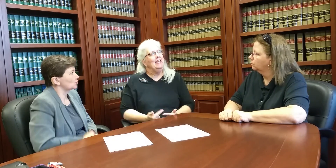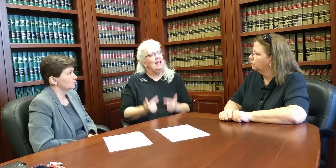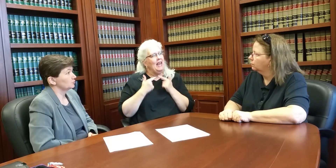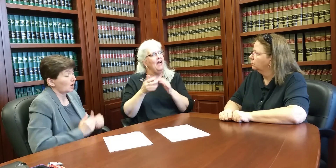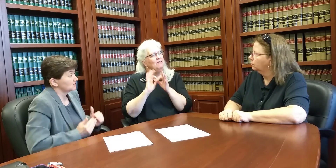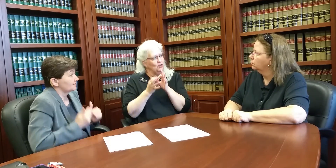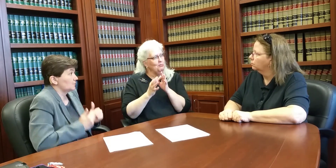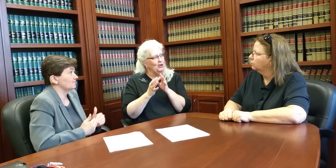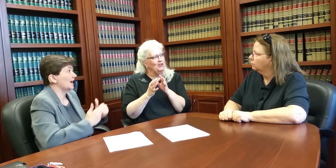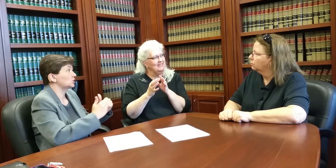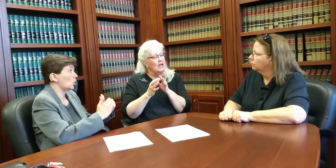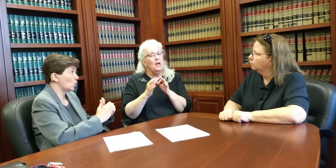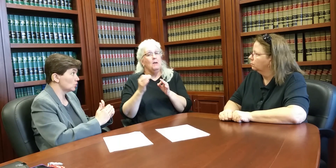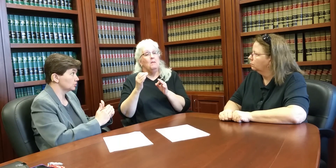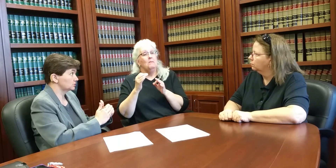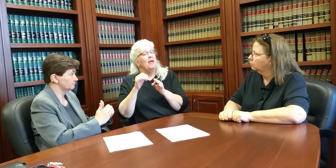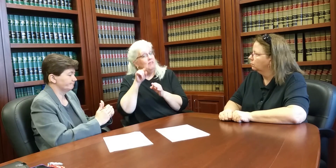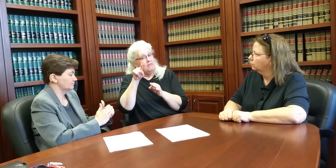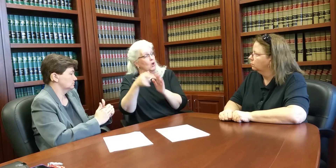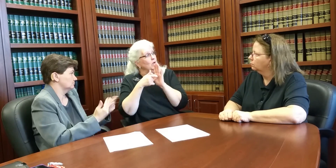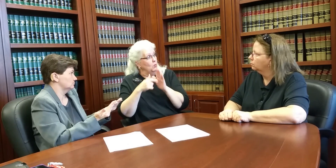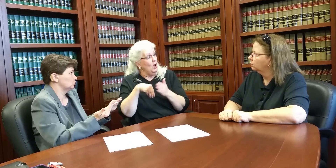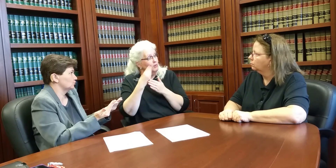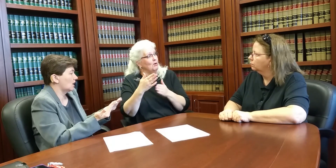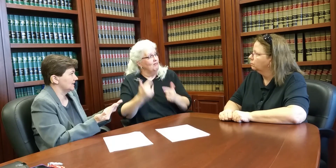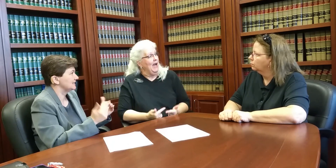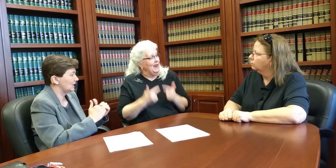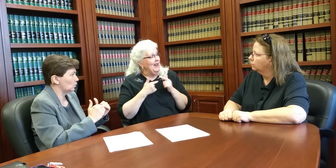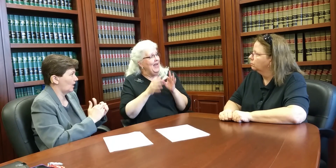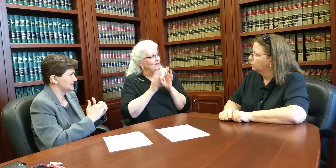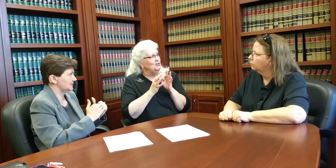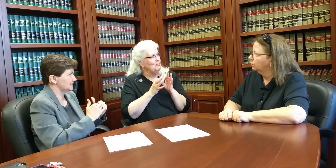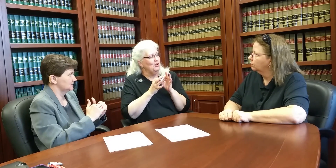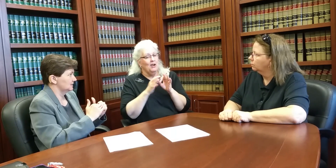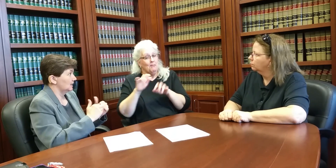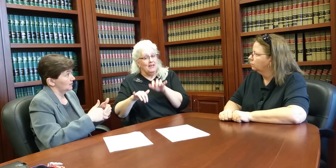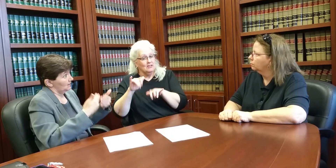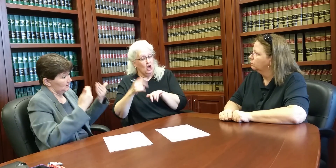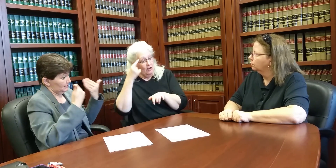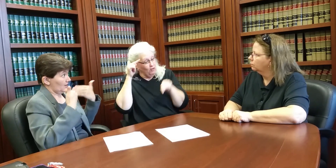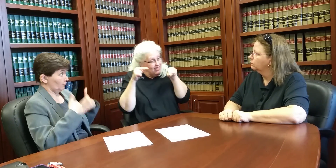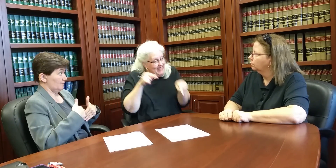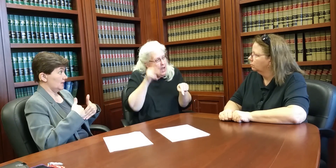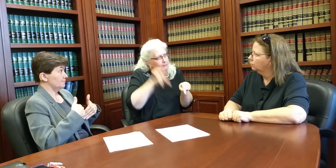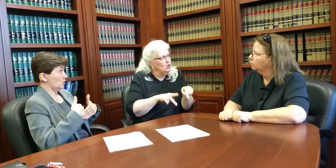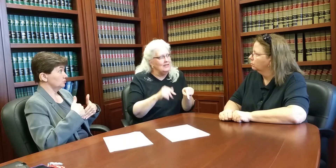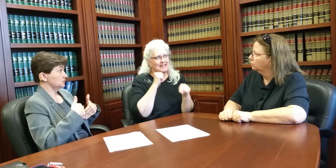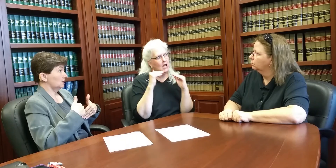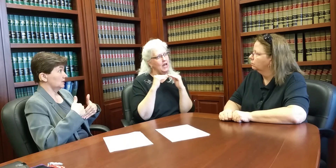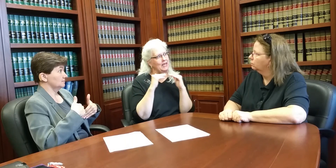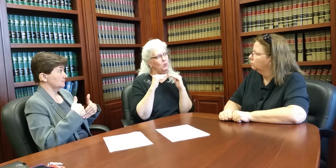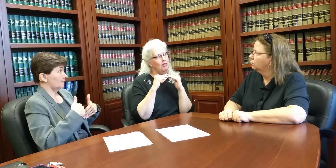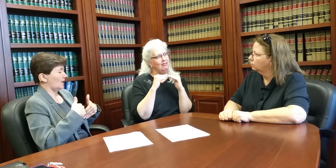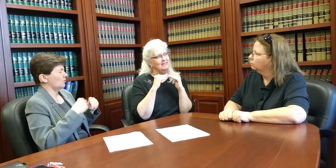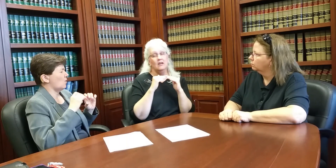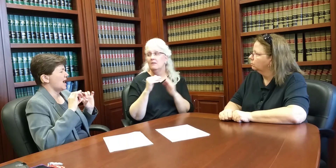interpreter, because if they provide card, you're not getting equal access. Now, for me personally, although I